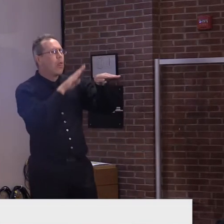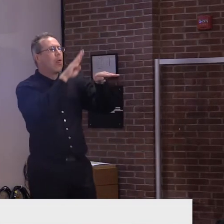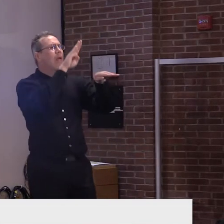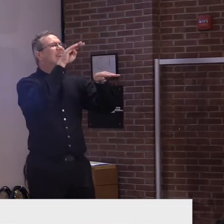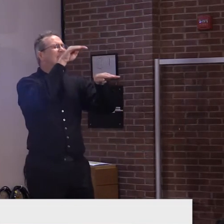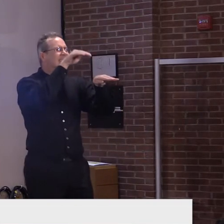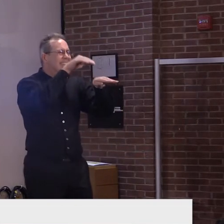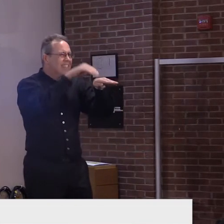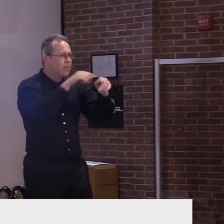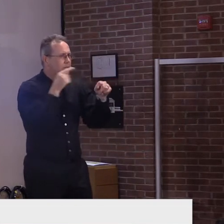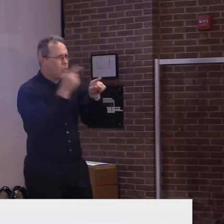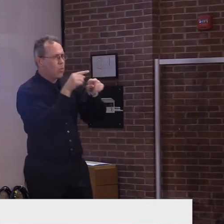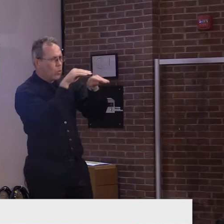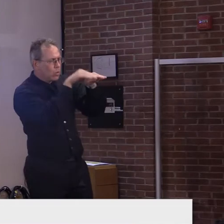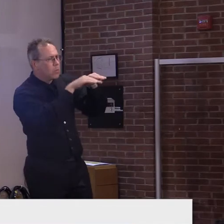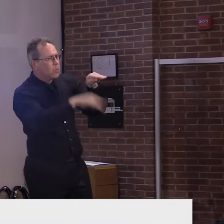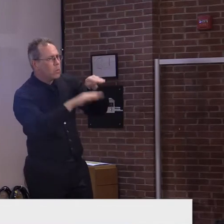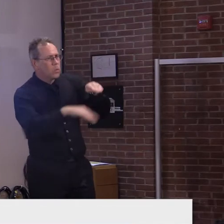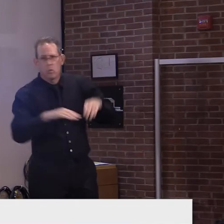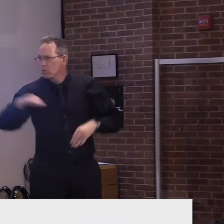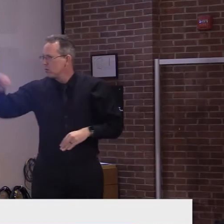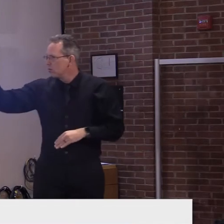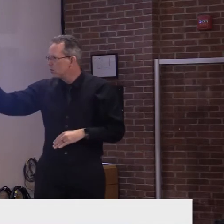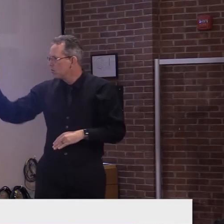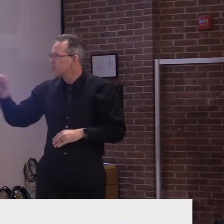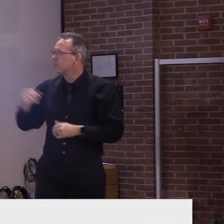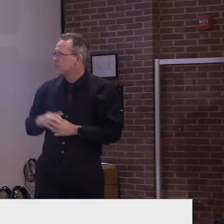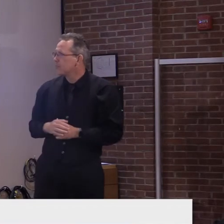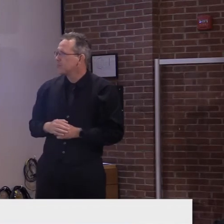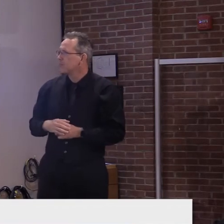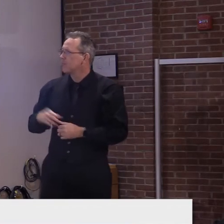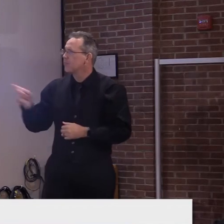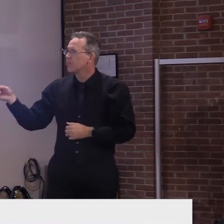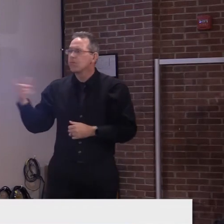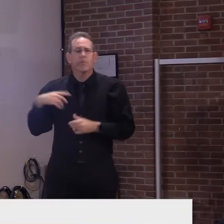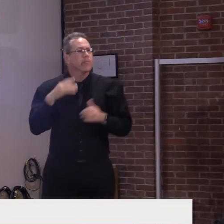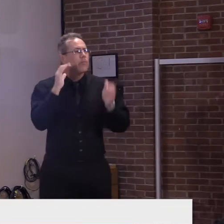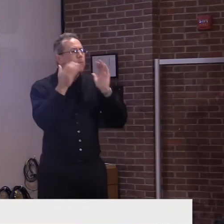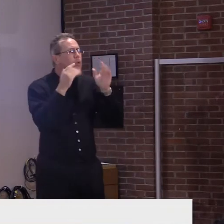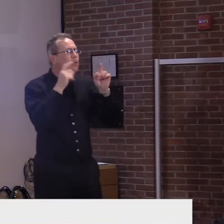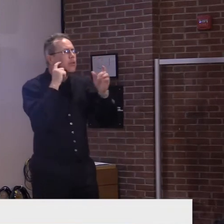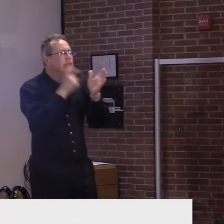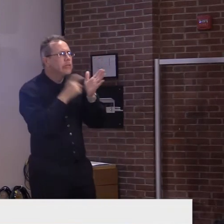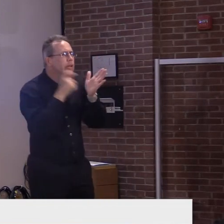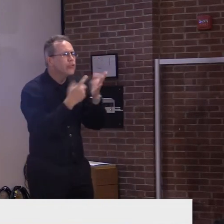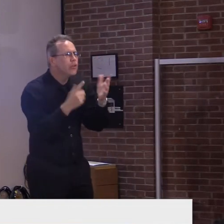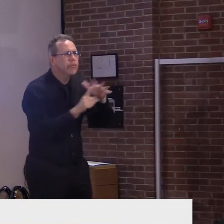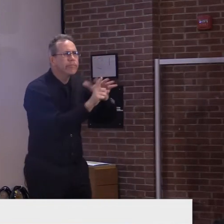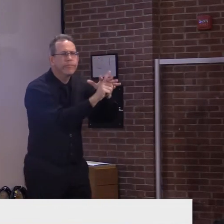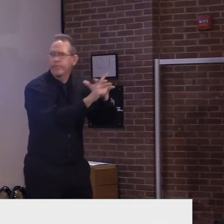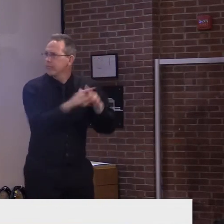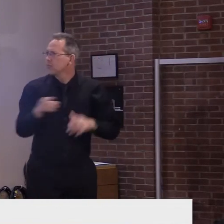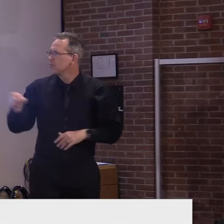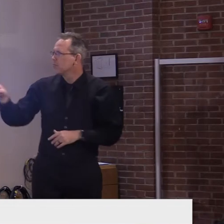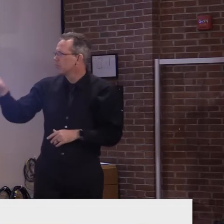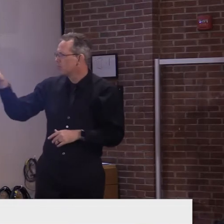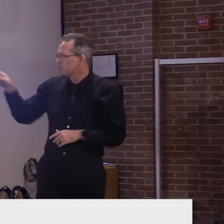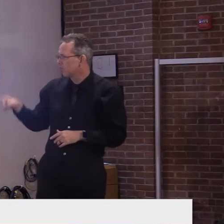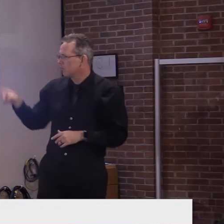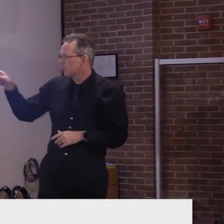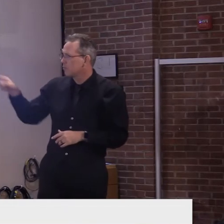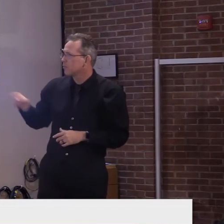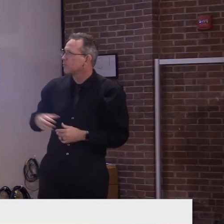the consortium of Yale, Harvard, and Stanford universities that look at the reproduction rate across the